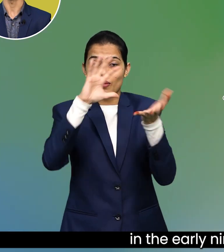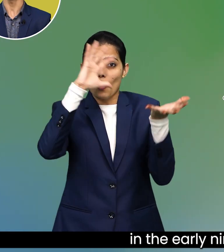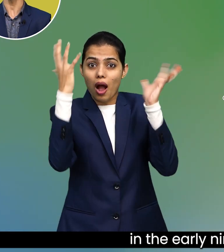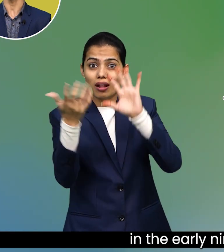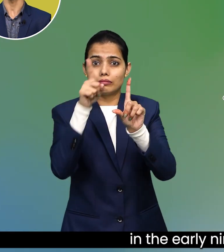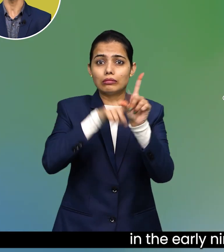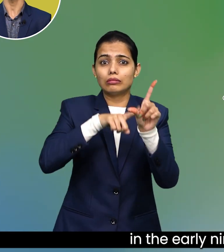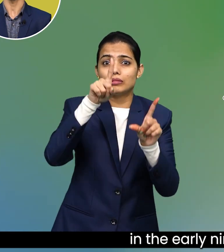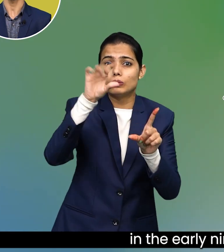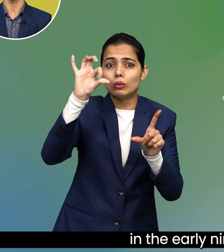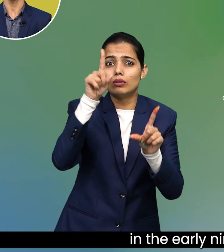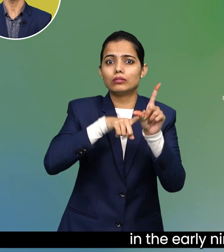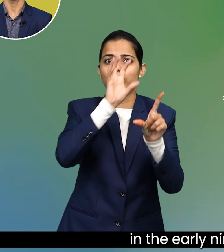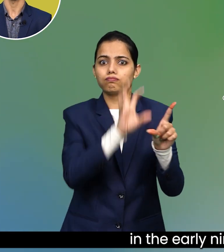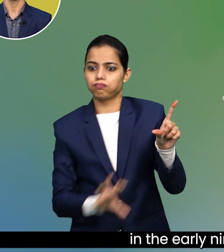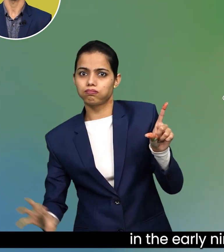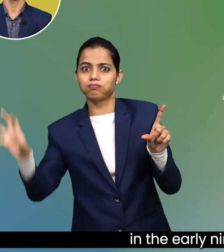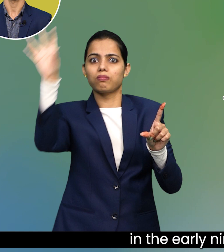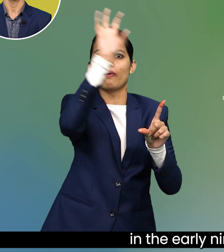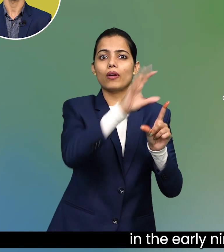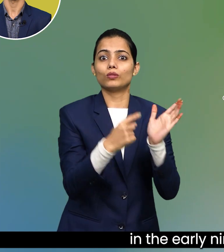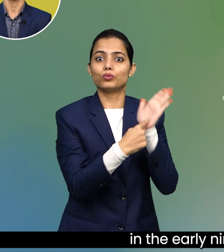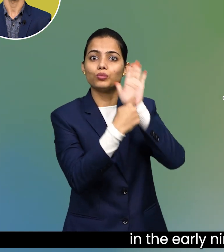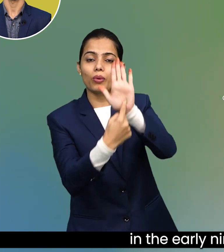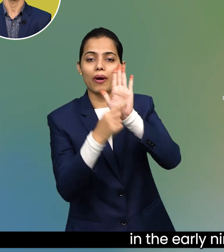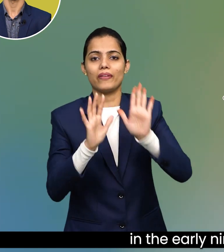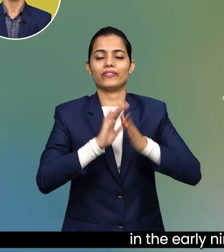in the early 19th century